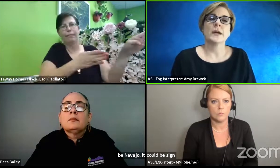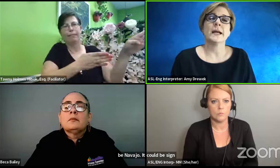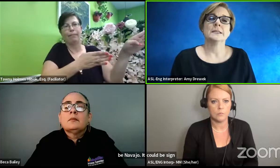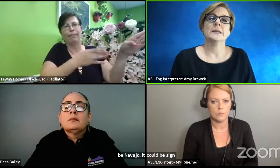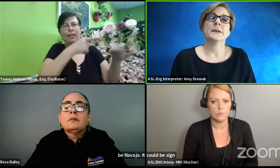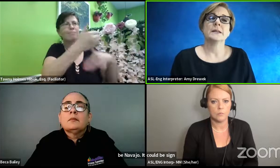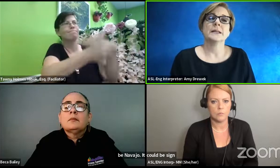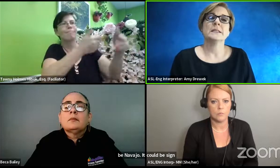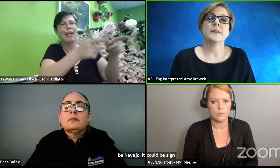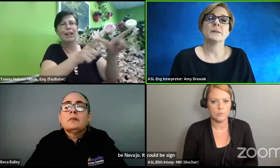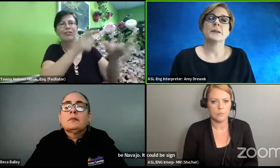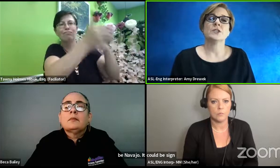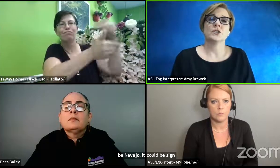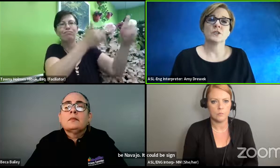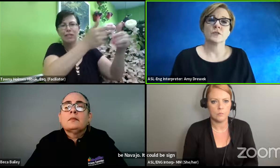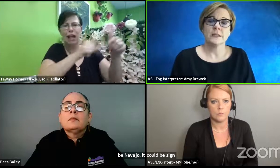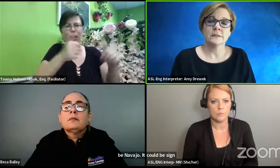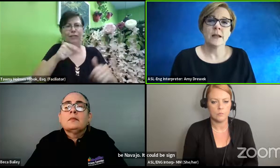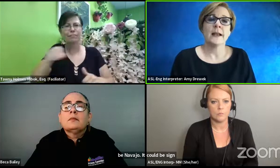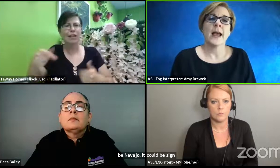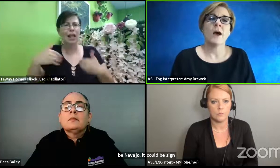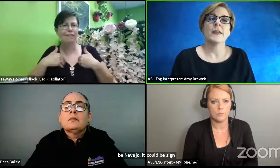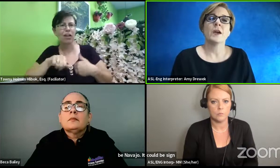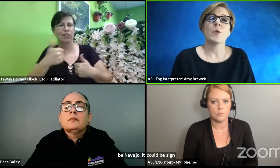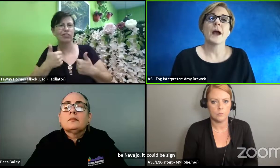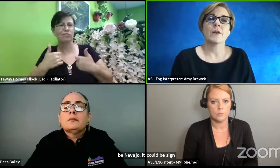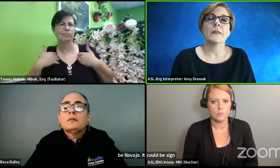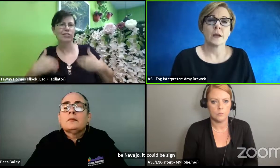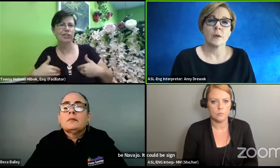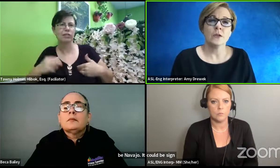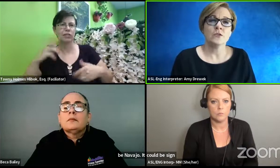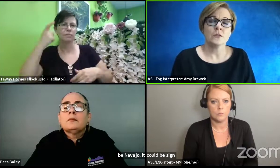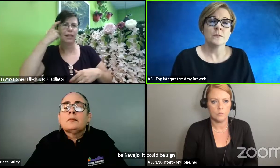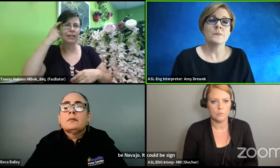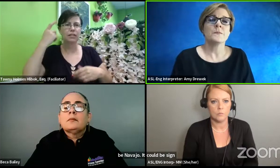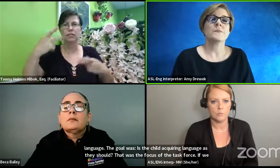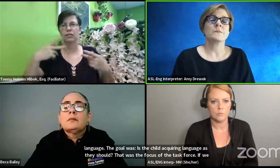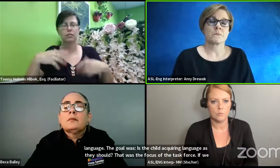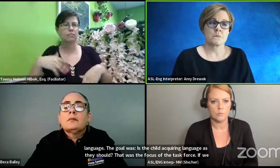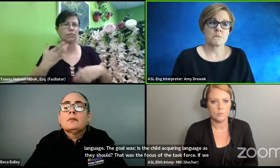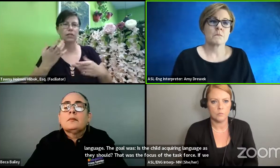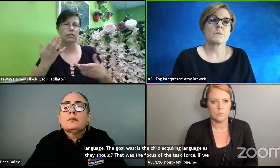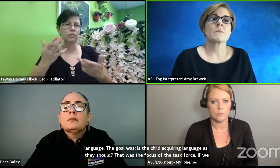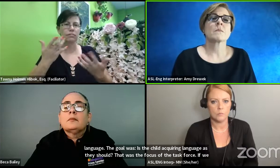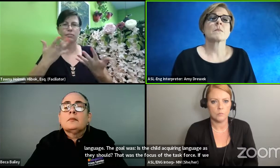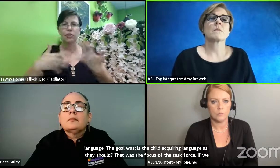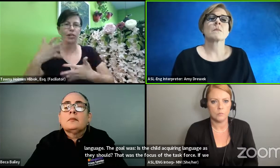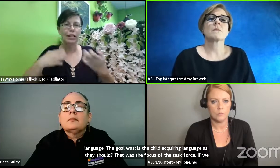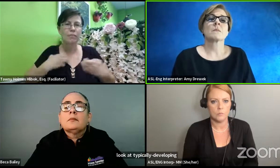If we look at typically developing children and how they acquire language